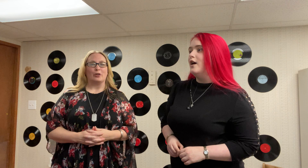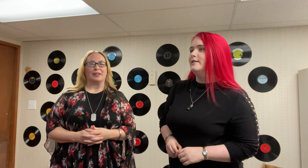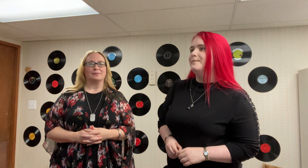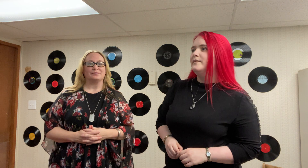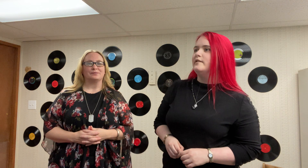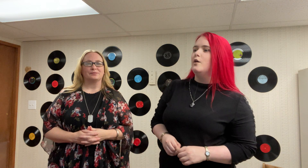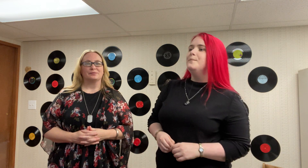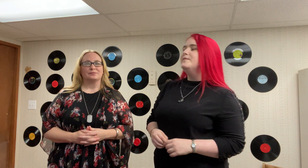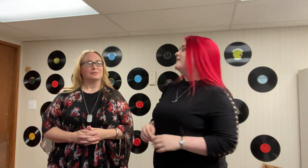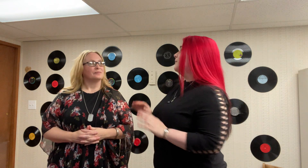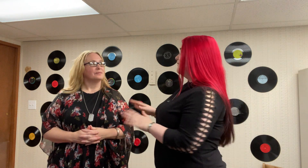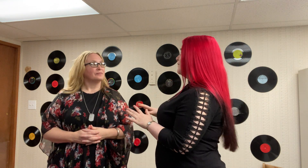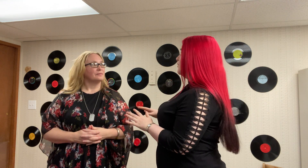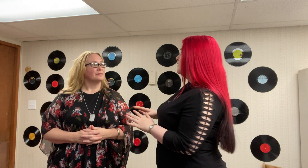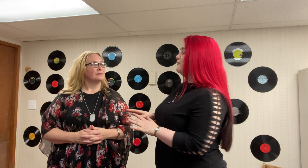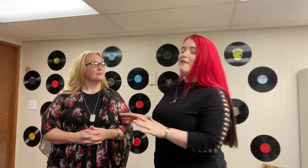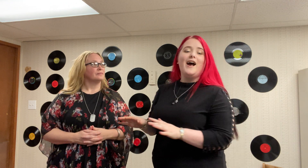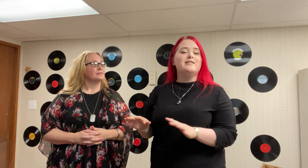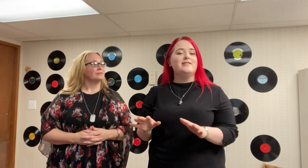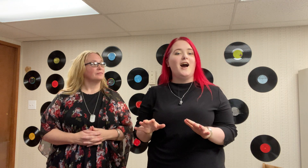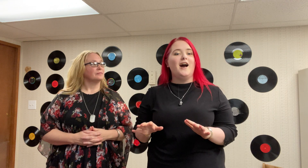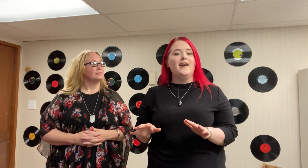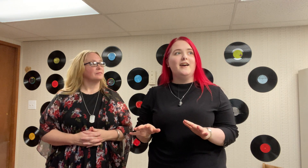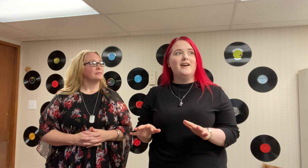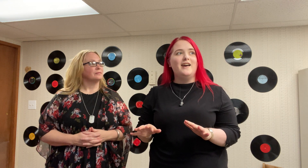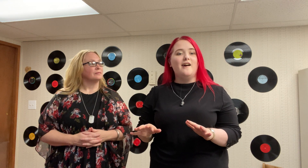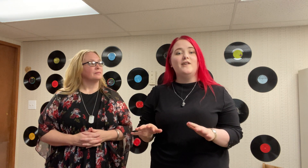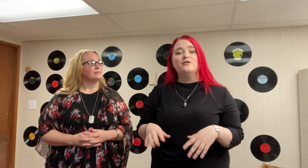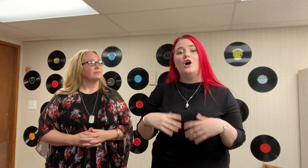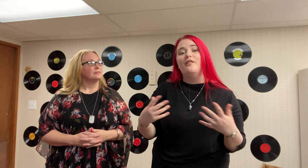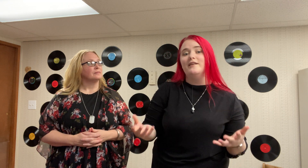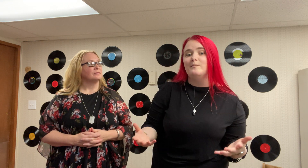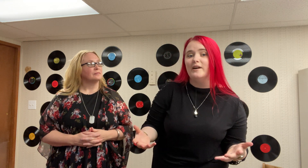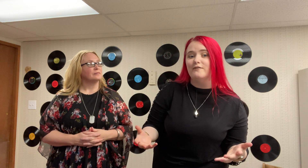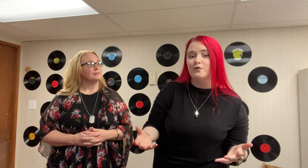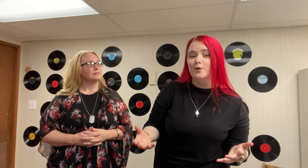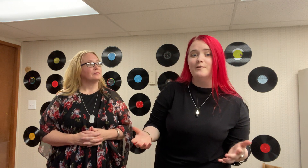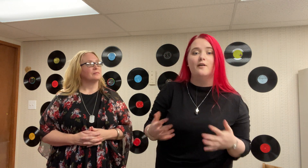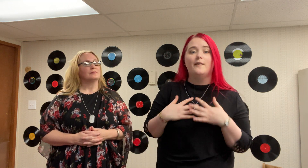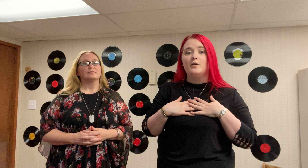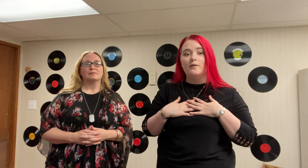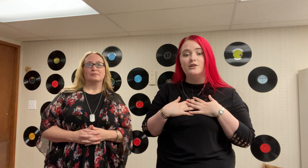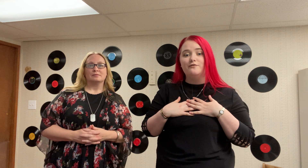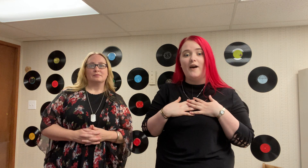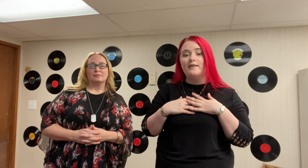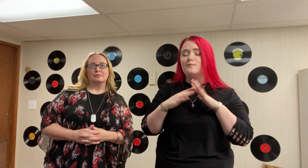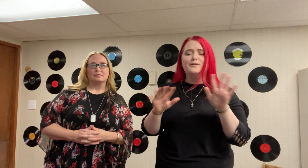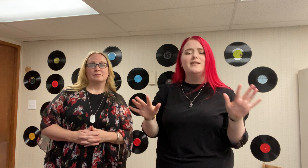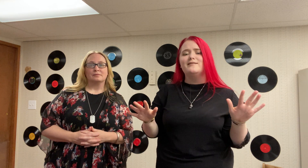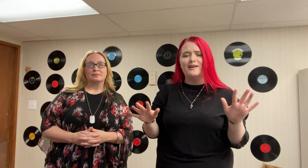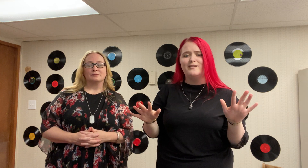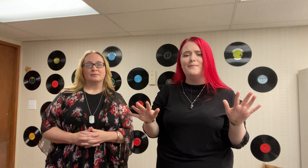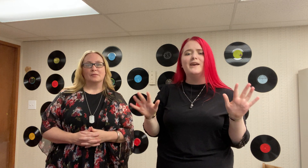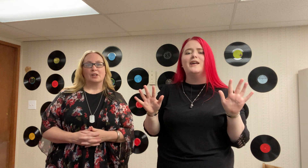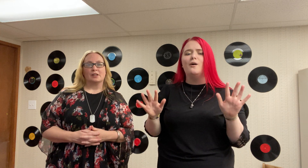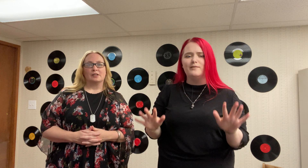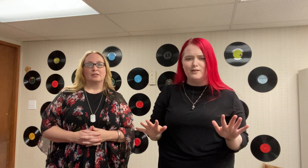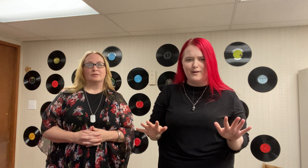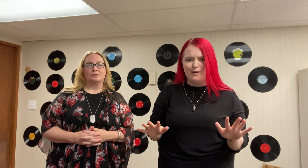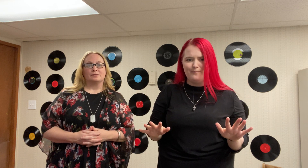Awesome. it. So tell me if I'm going too fast. I have never taught this big of a group, so if I'm going too fast, please say something and I will slow down a bit.